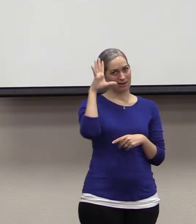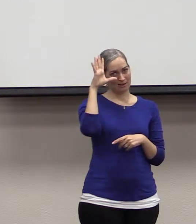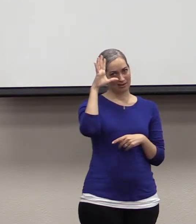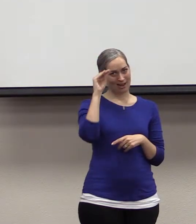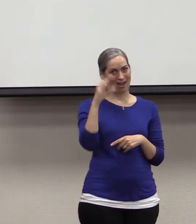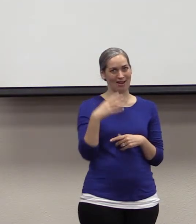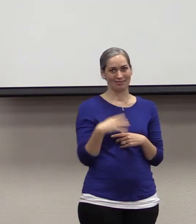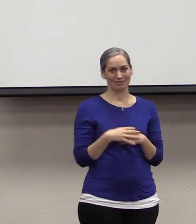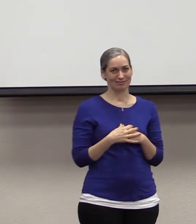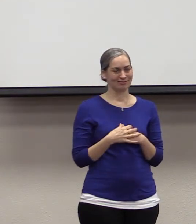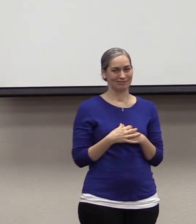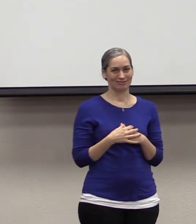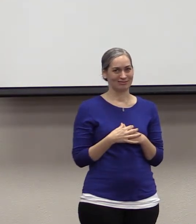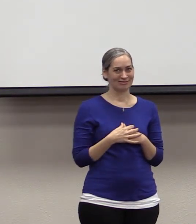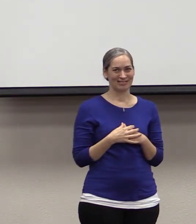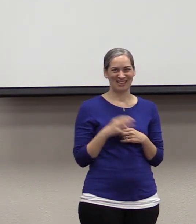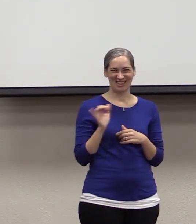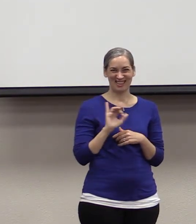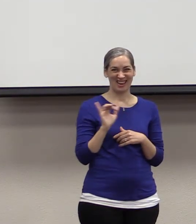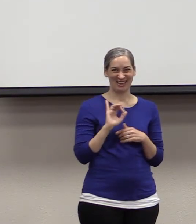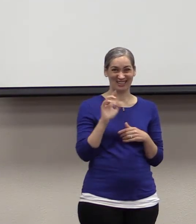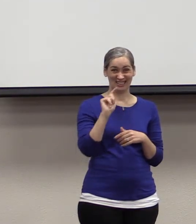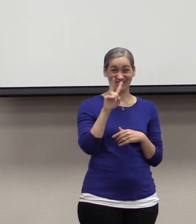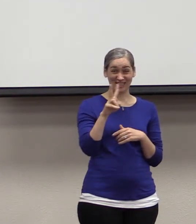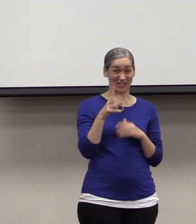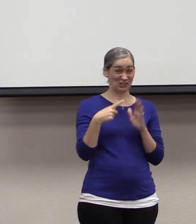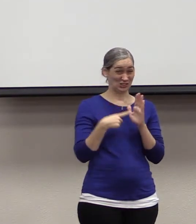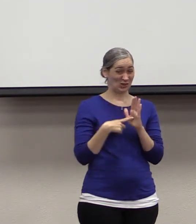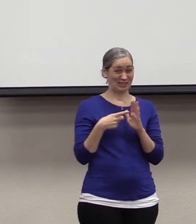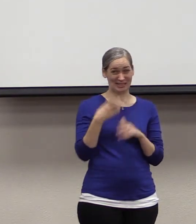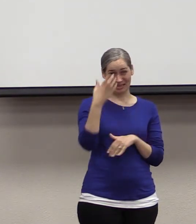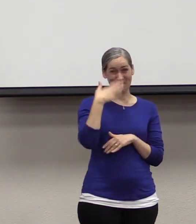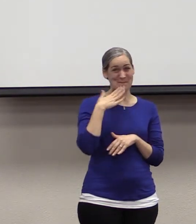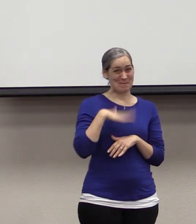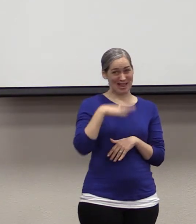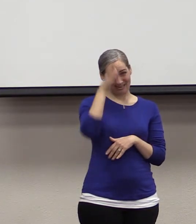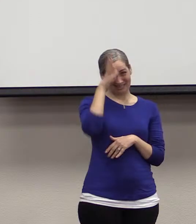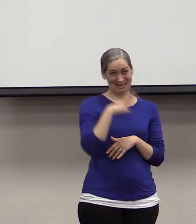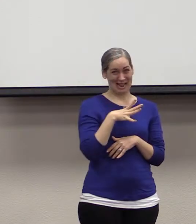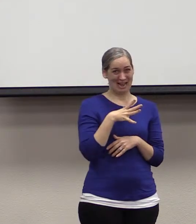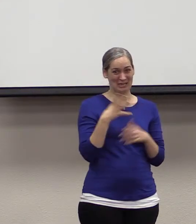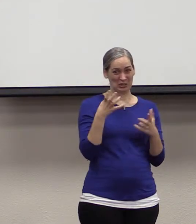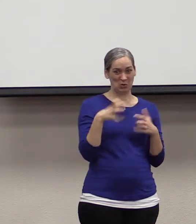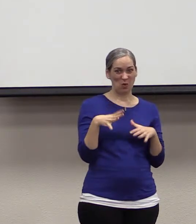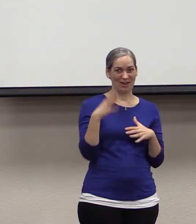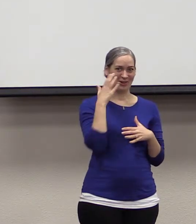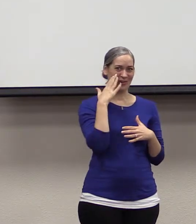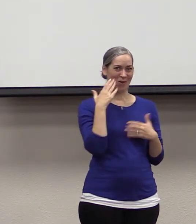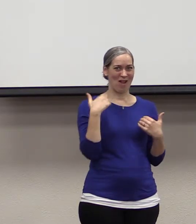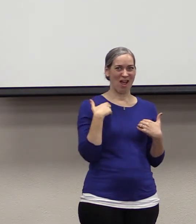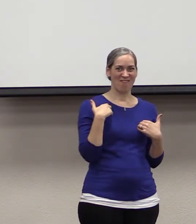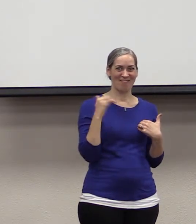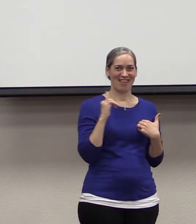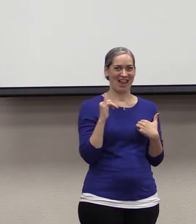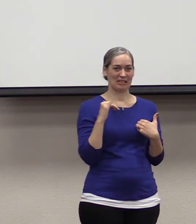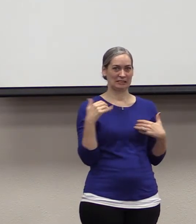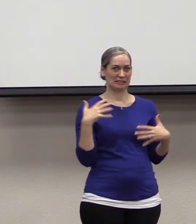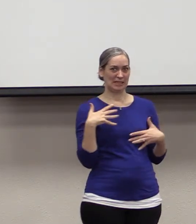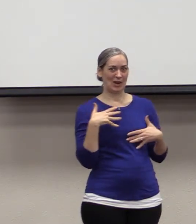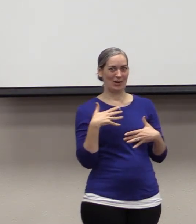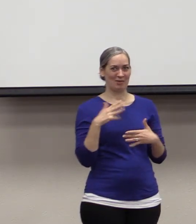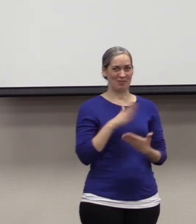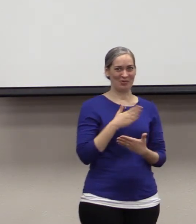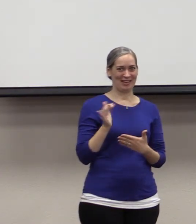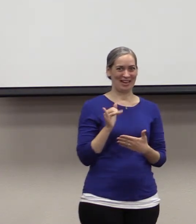This is the guy that you don't want coming into the scene at this moment. There's like a dun, dun, dun music that's playing right now as he comes in,